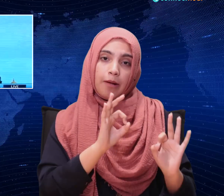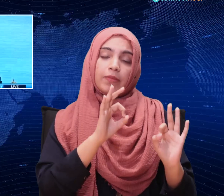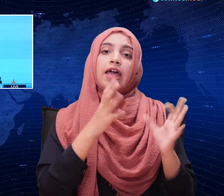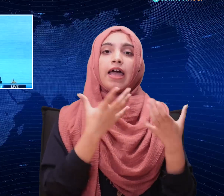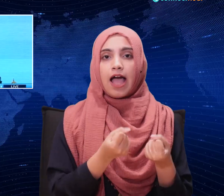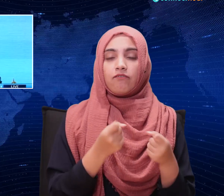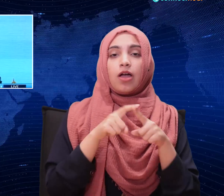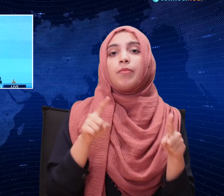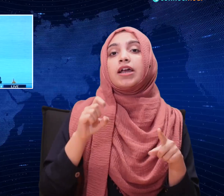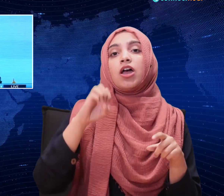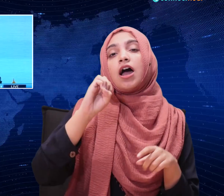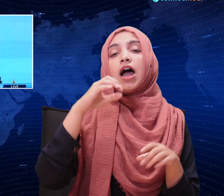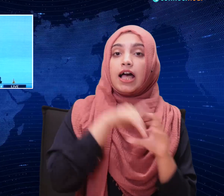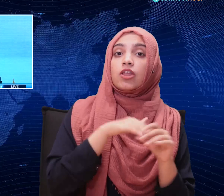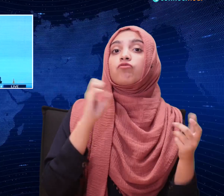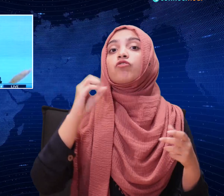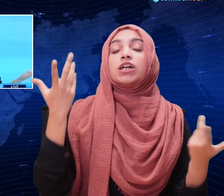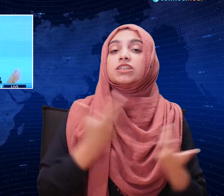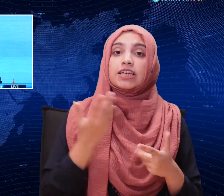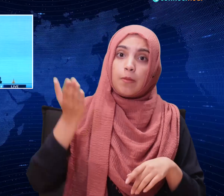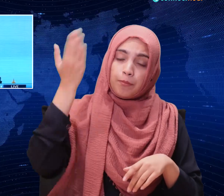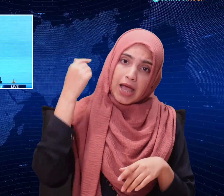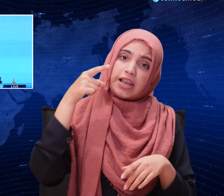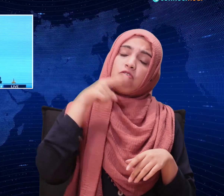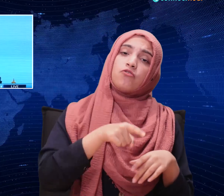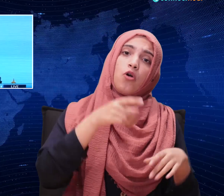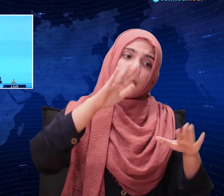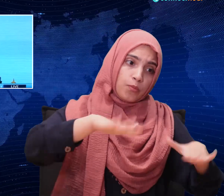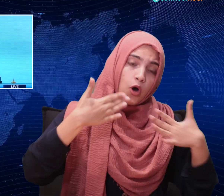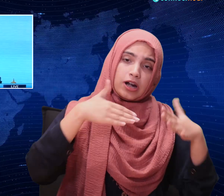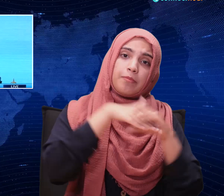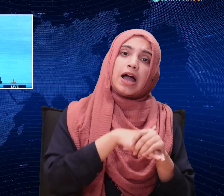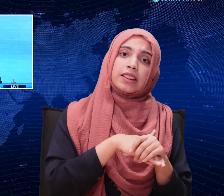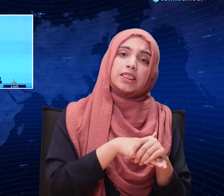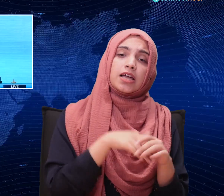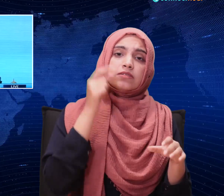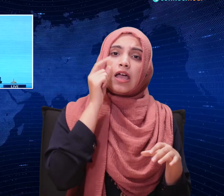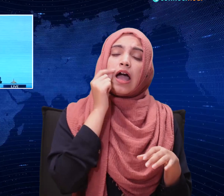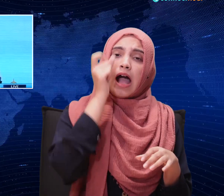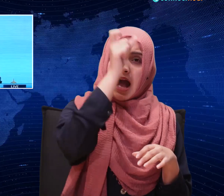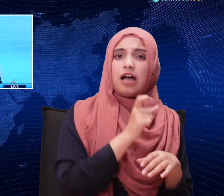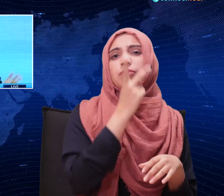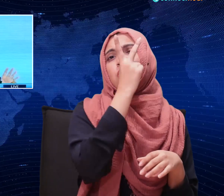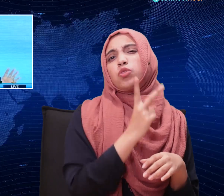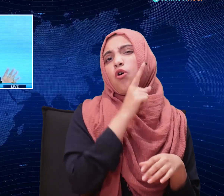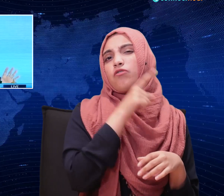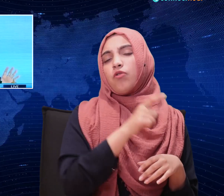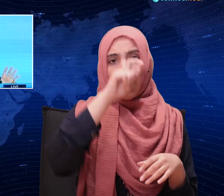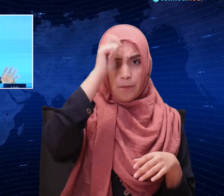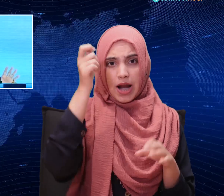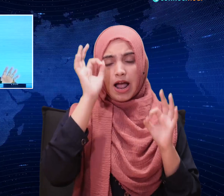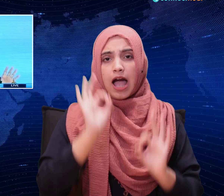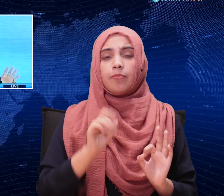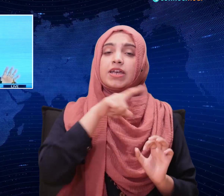it is being aired on TV, which is being watched by the common man. How big an insult it is to